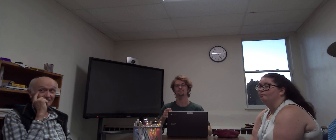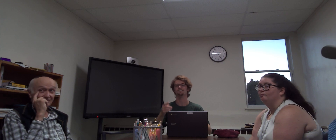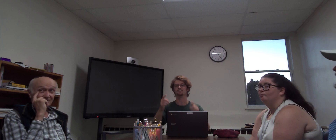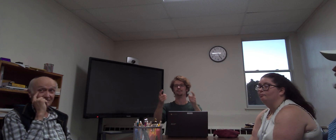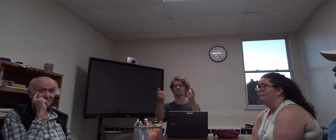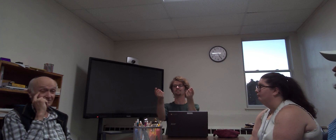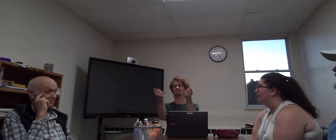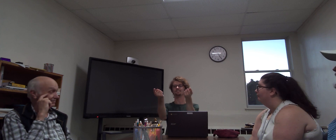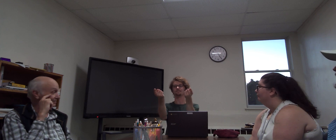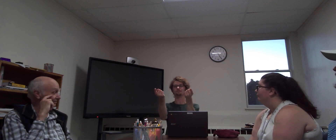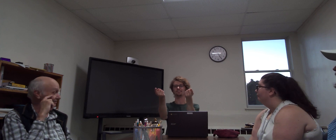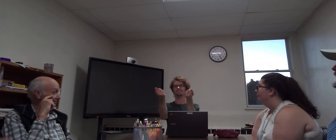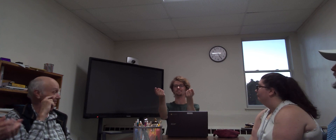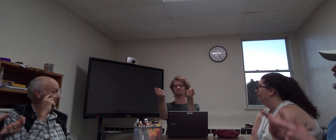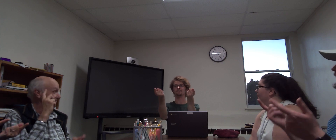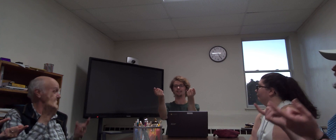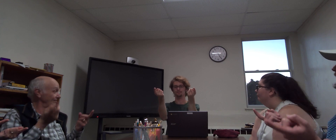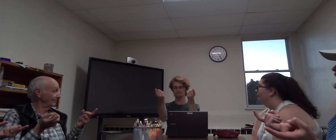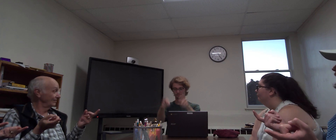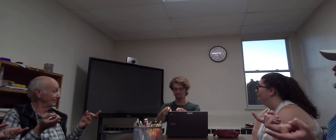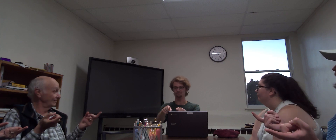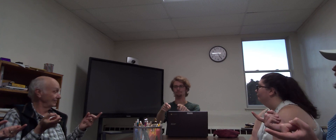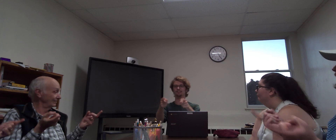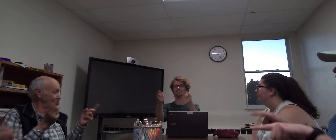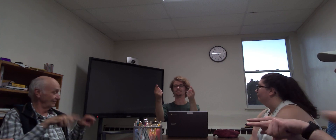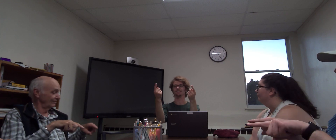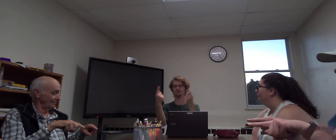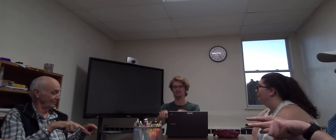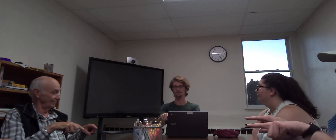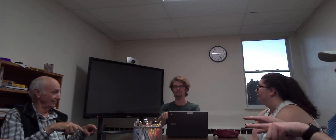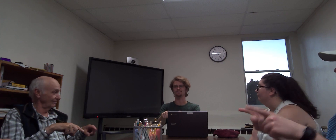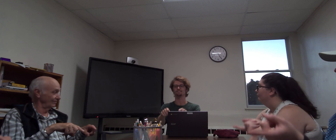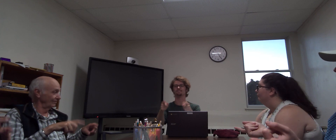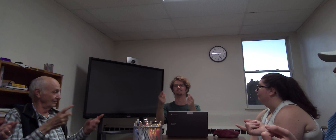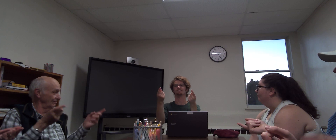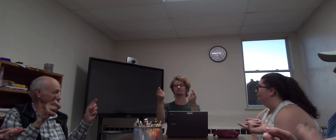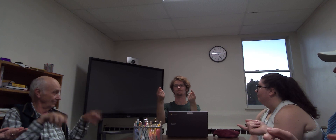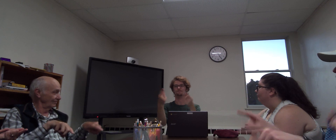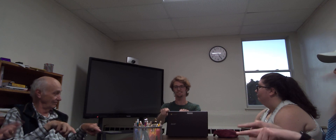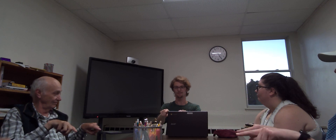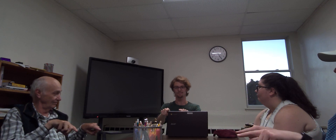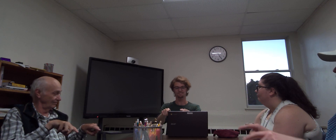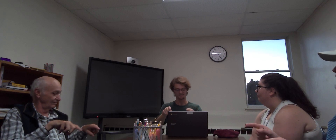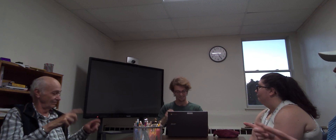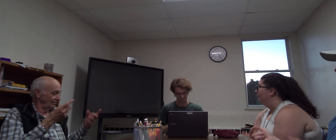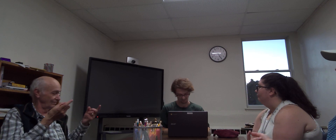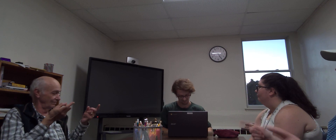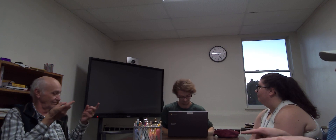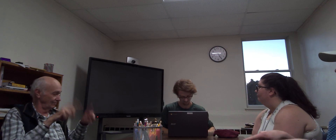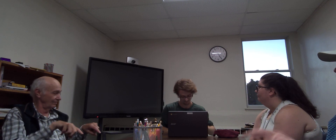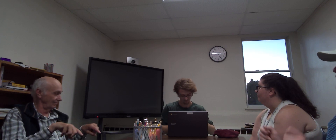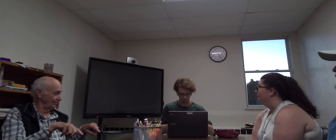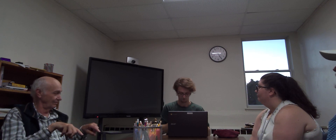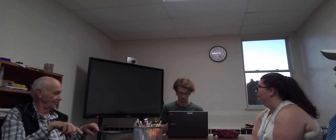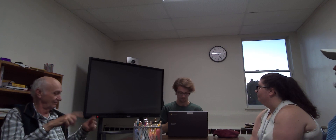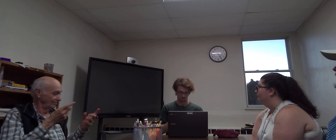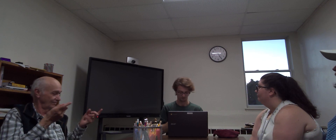Happen starts like this, and you just sort of flip your hands down. Happen. Happen. Excellent. When did So,